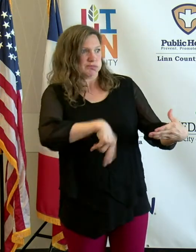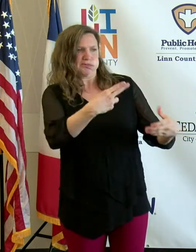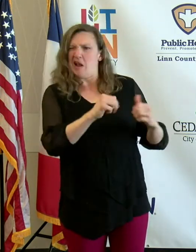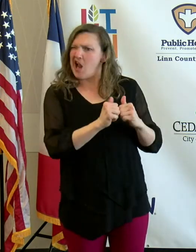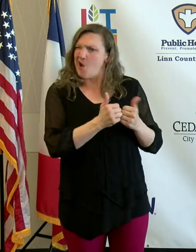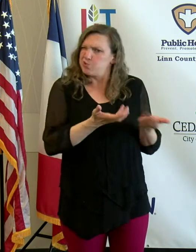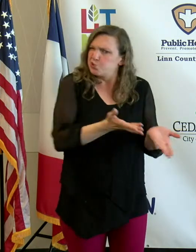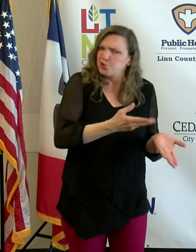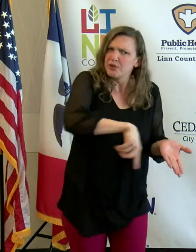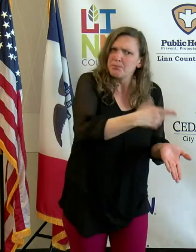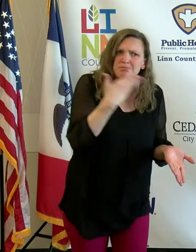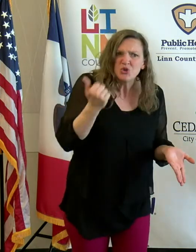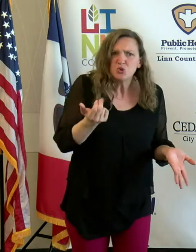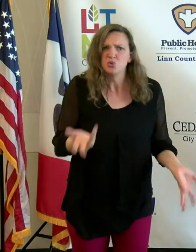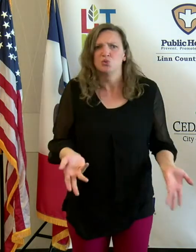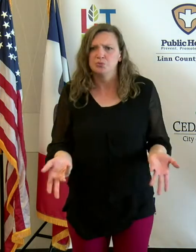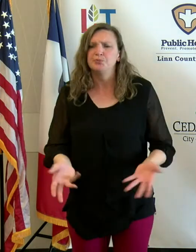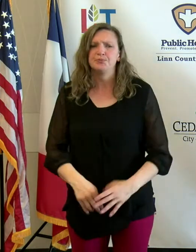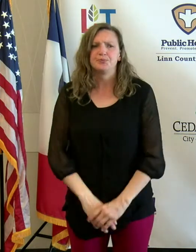by COVID-19.